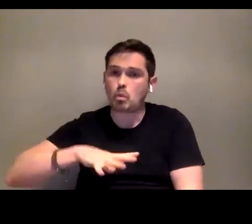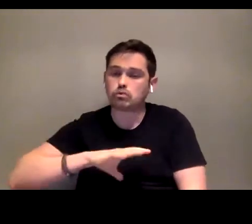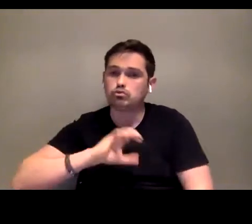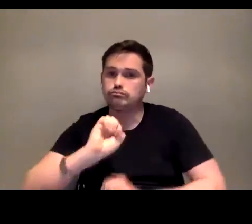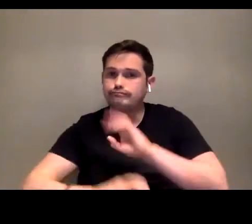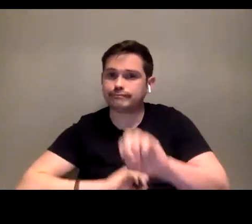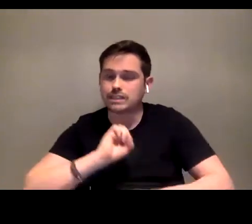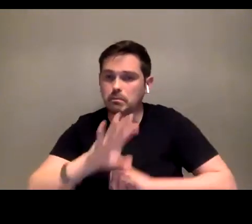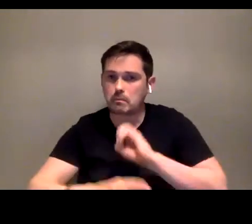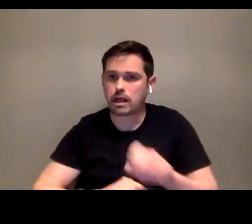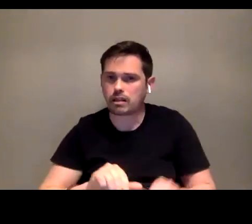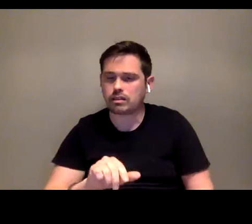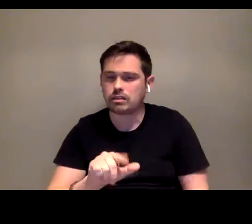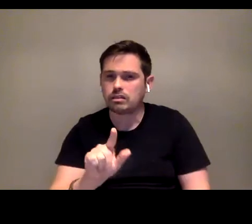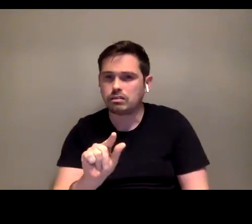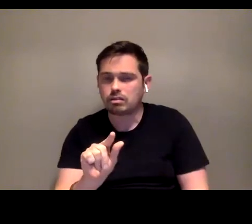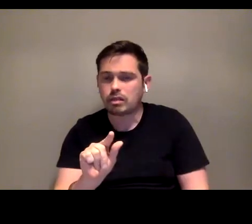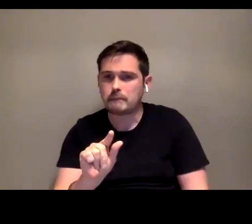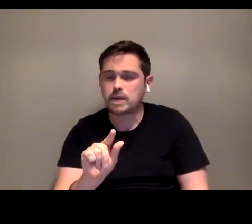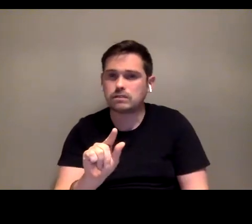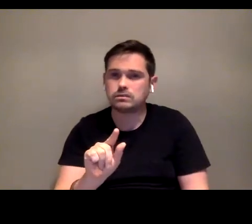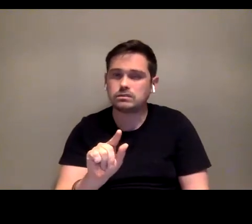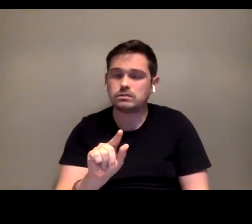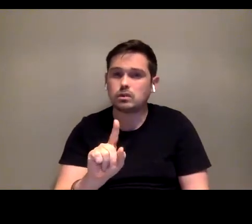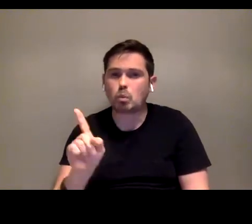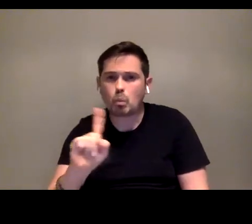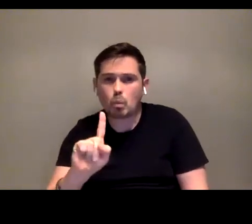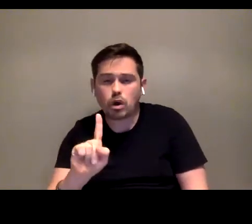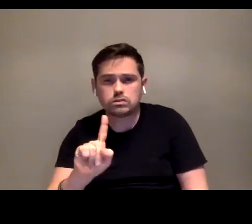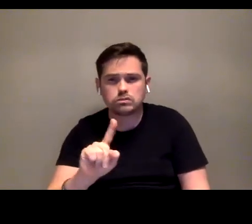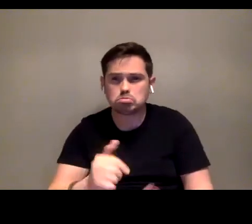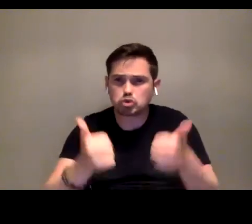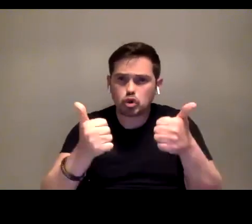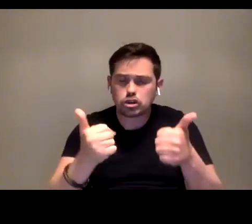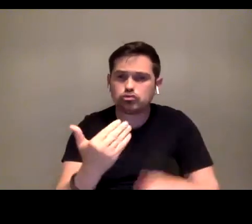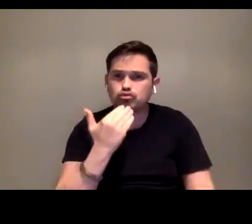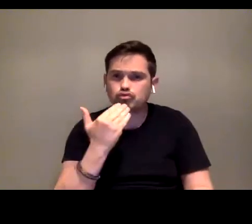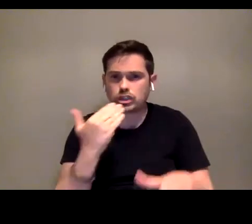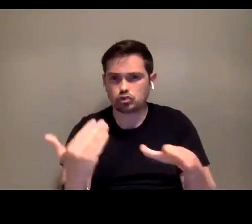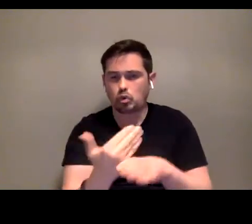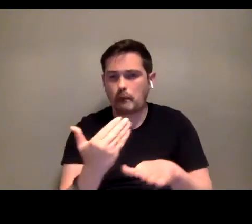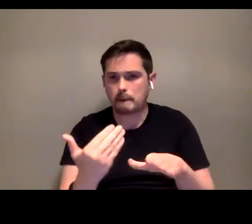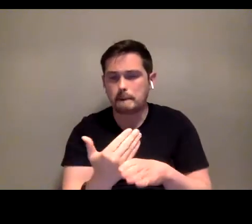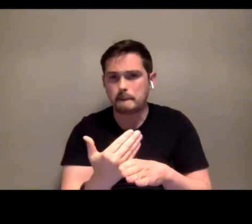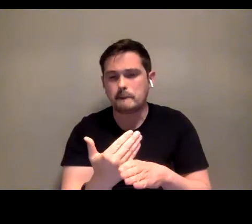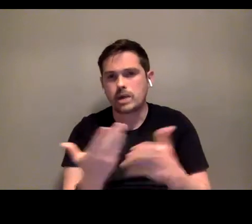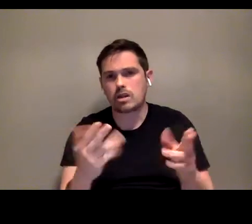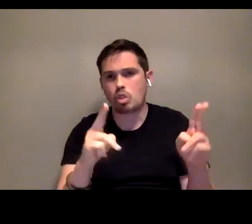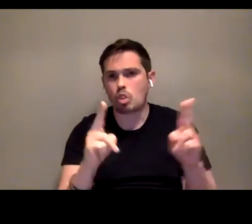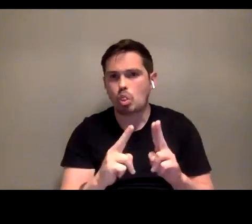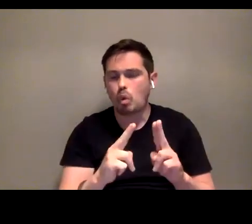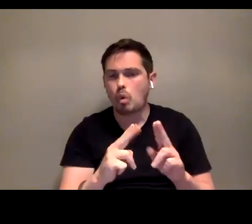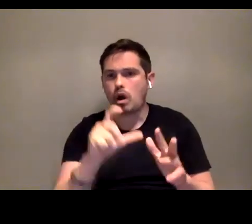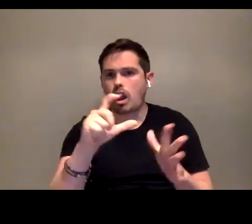of what we consider to be a good green job, because it is obviously a low carbon job in the traditional sense,